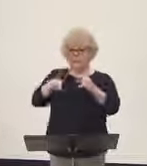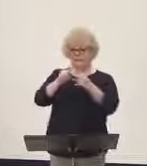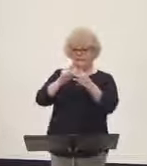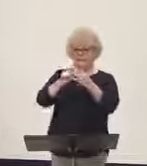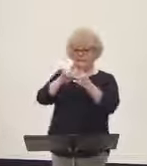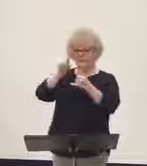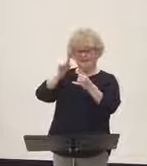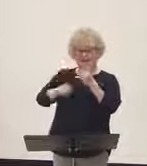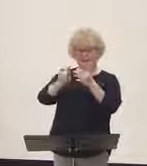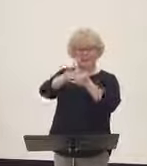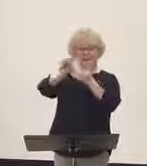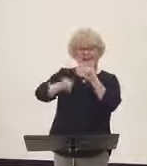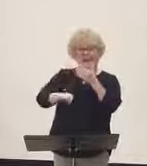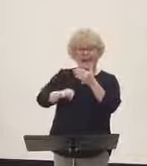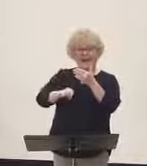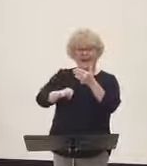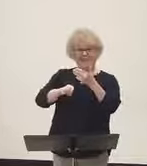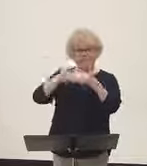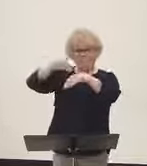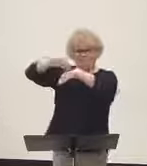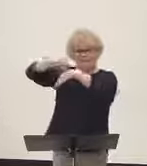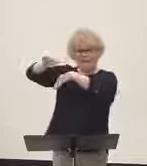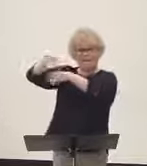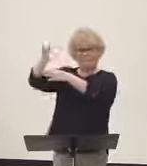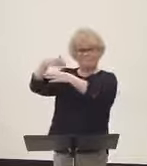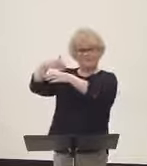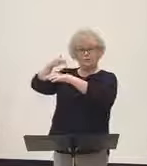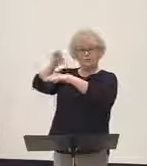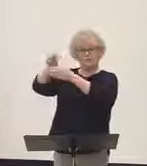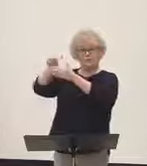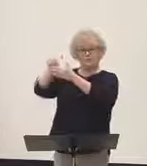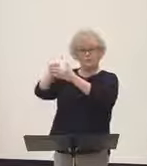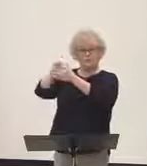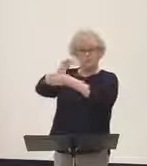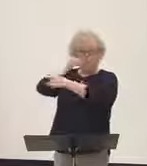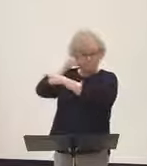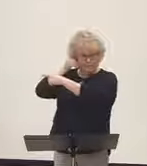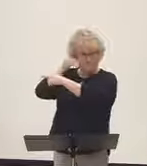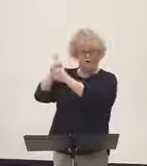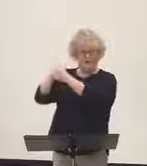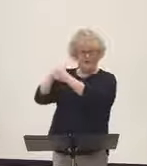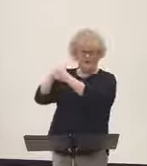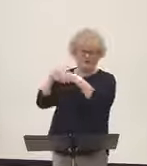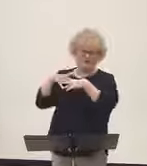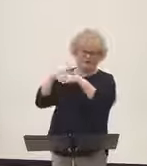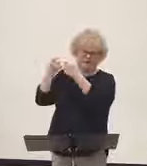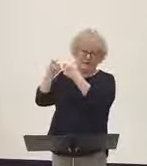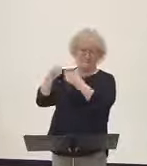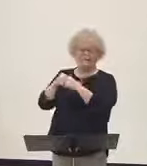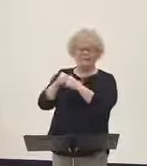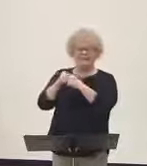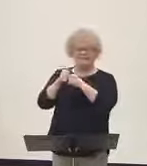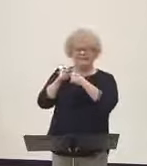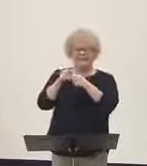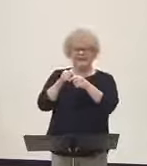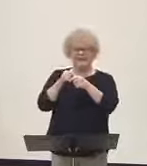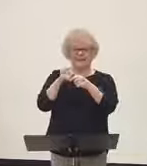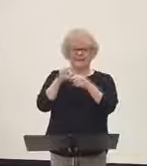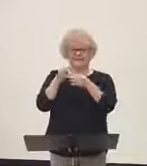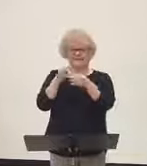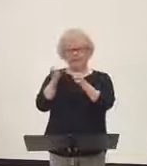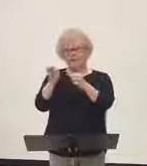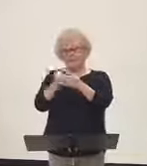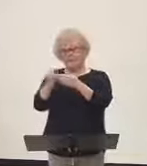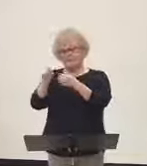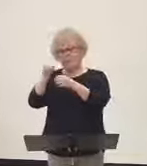last weekend, so we'll be sending him back to, first of all, his home to spend a few free weeks at